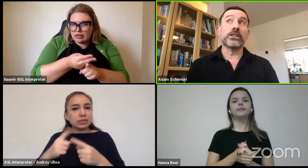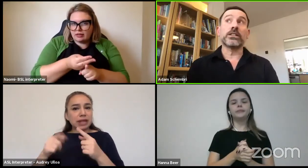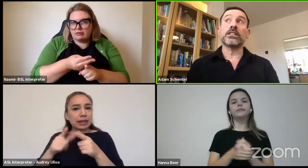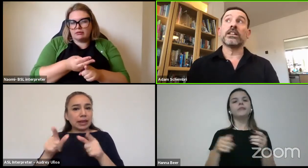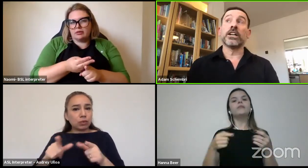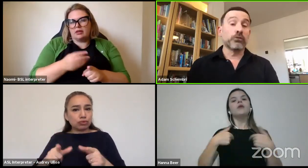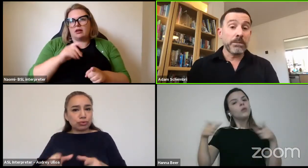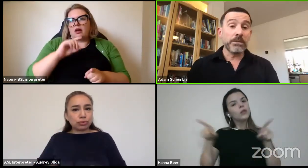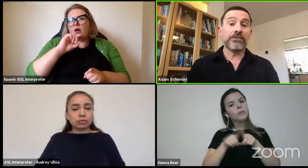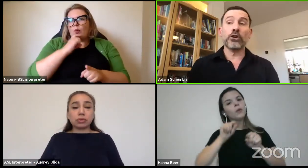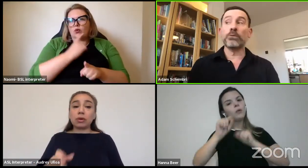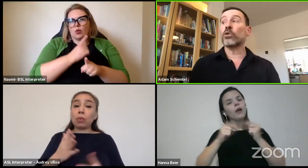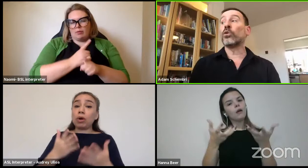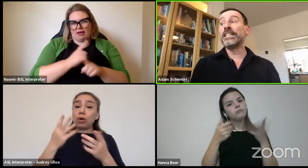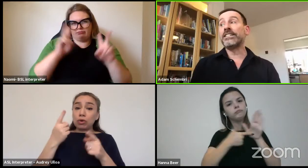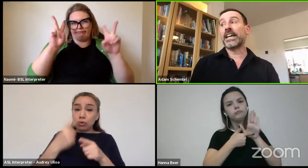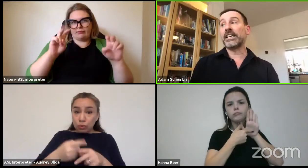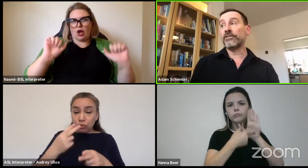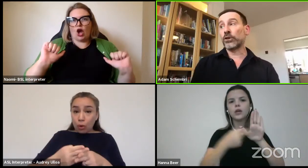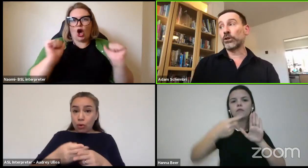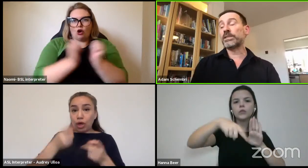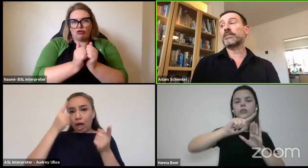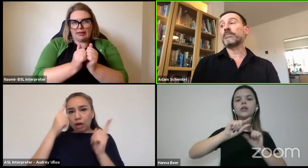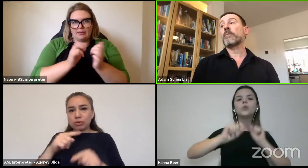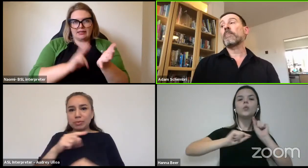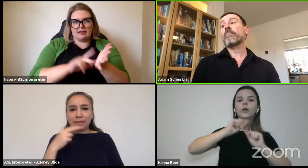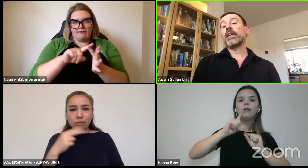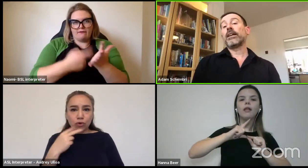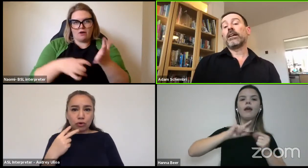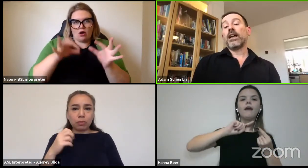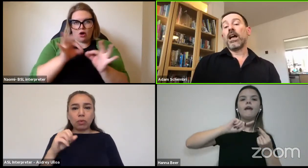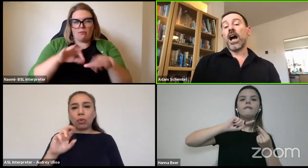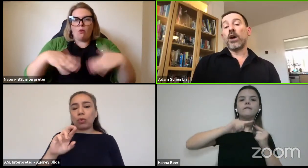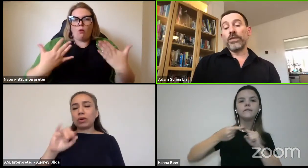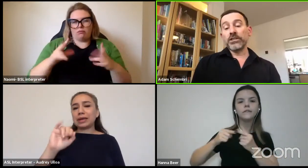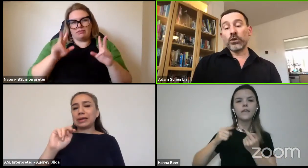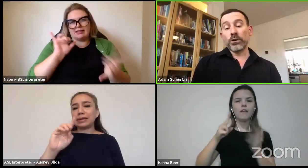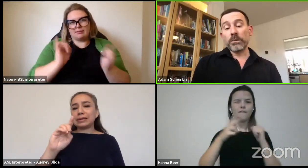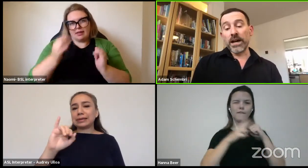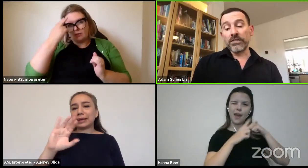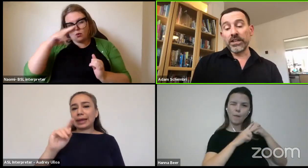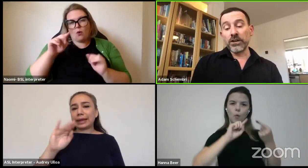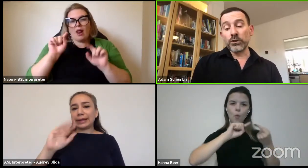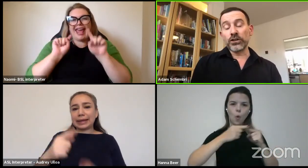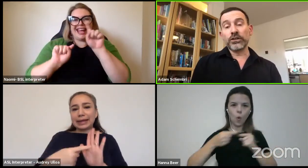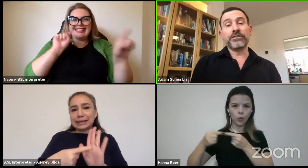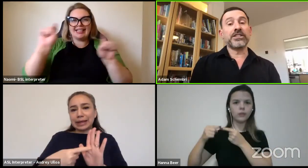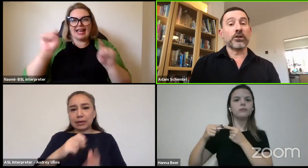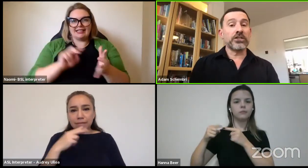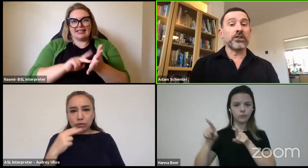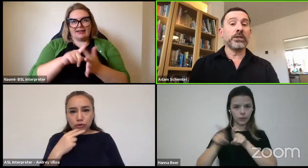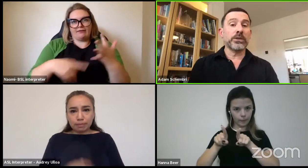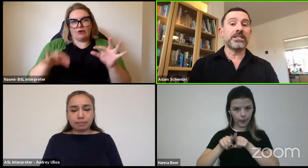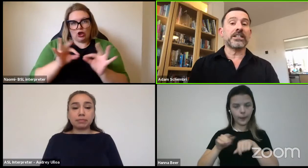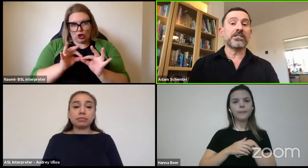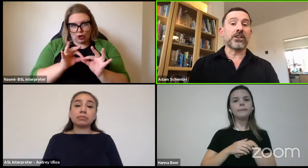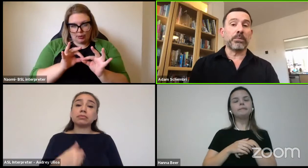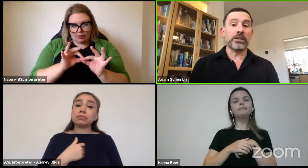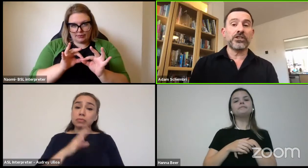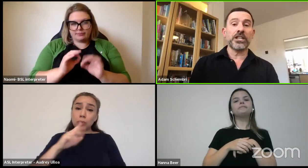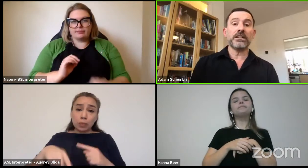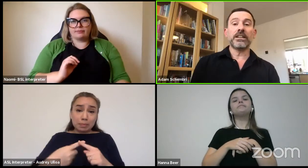called agreement verbs or indicating verbs. I will then talk about the notion of